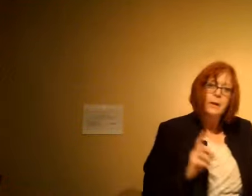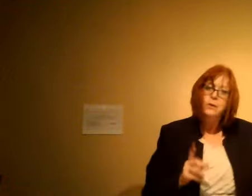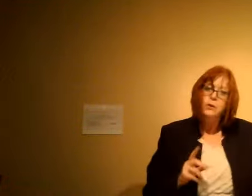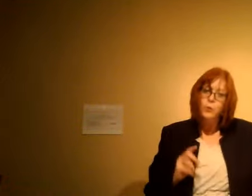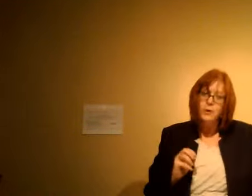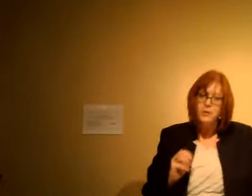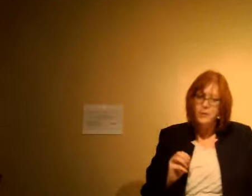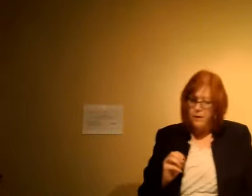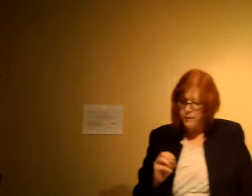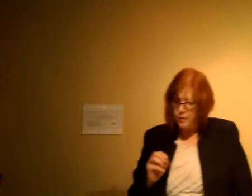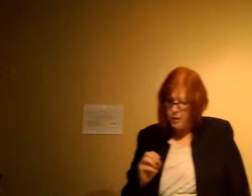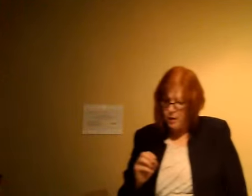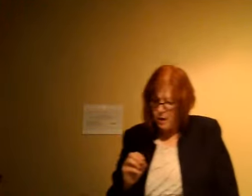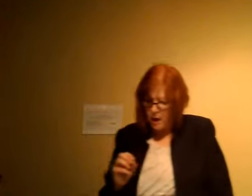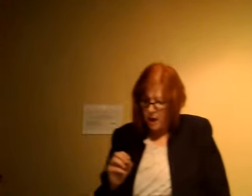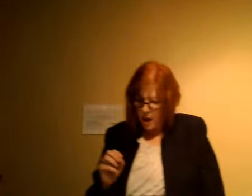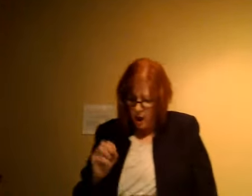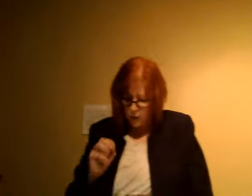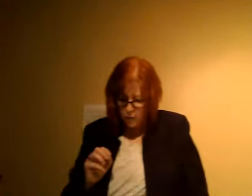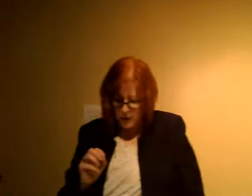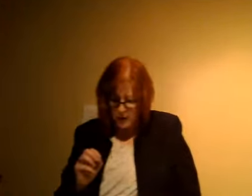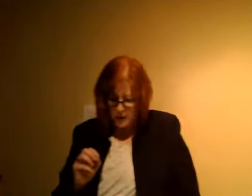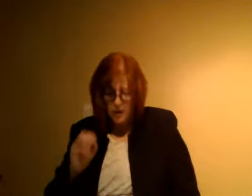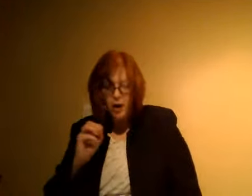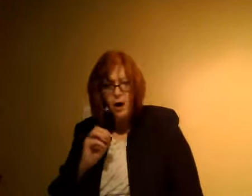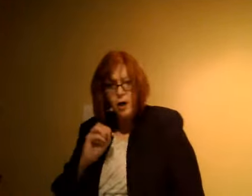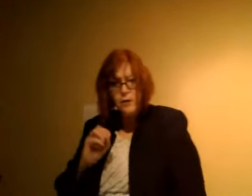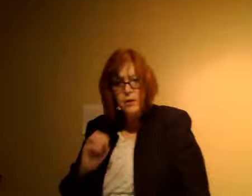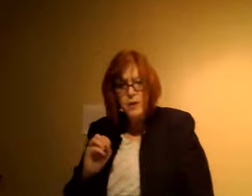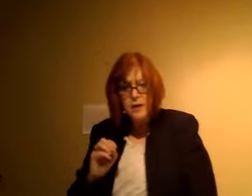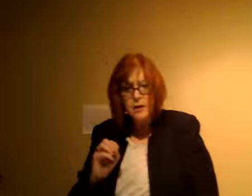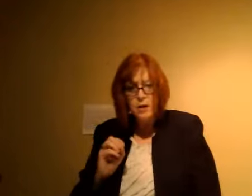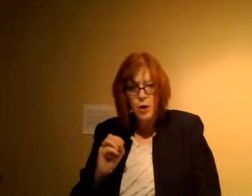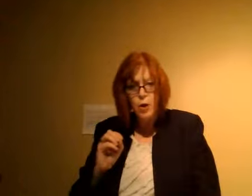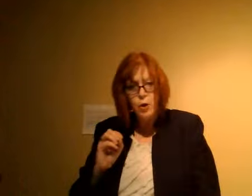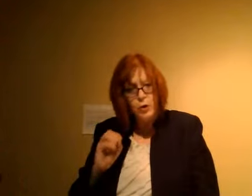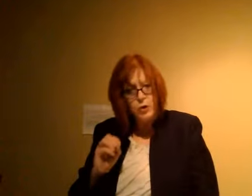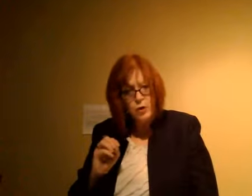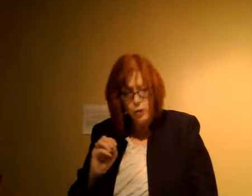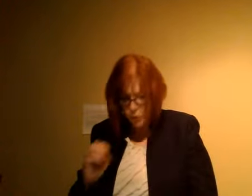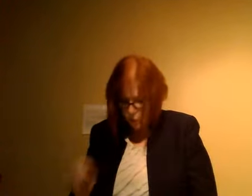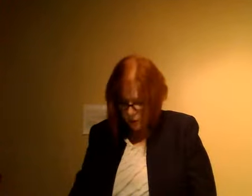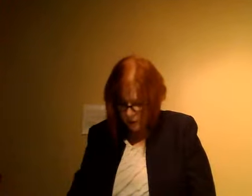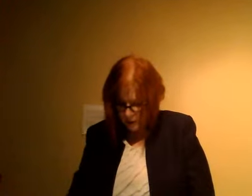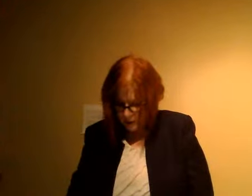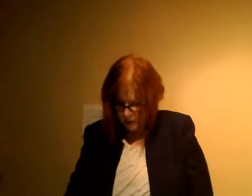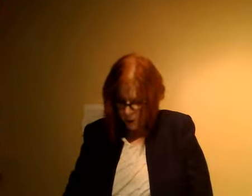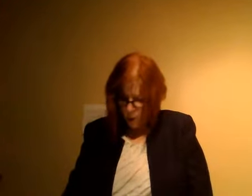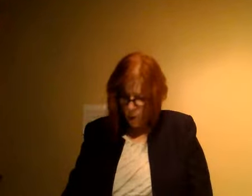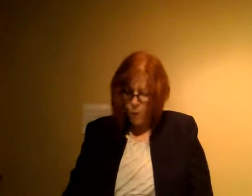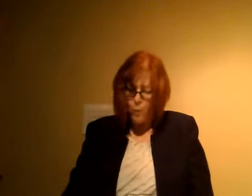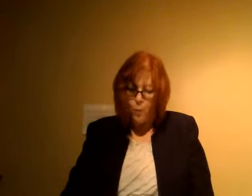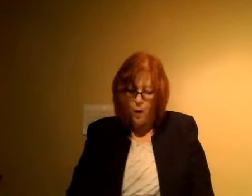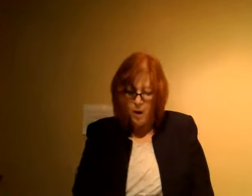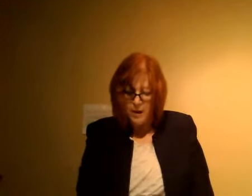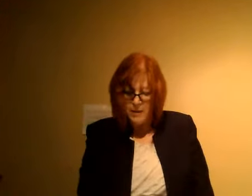Did you discover a reason other than your initial thoughts on why